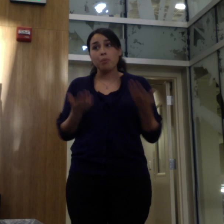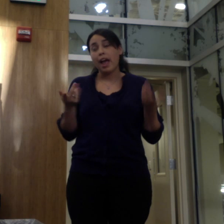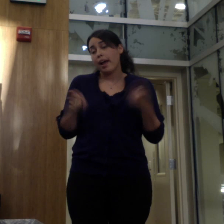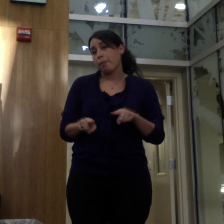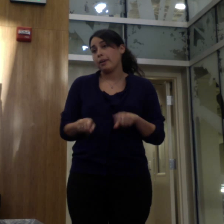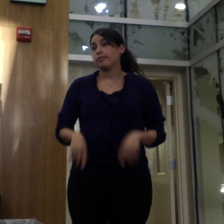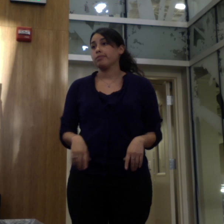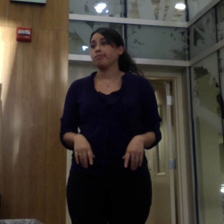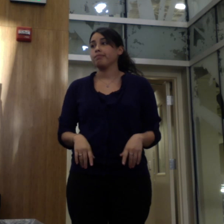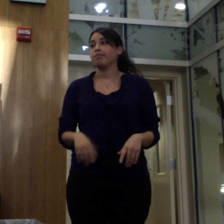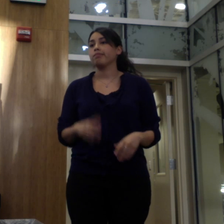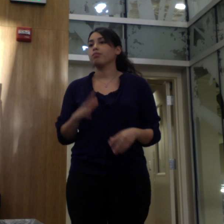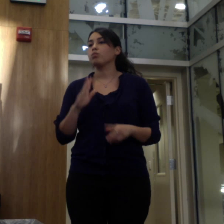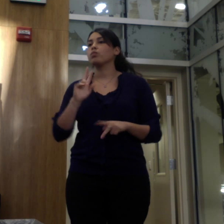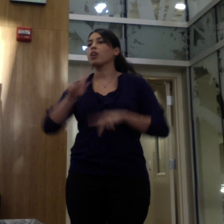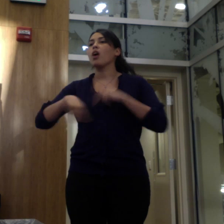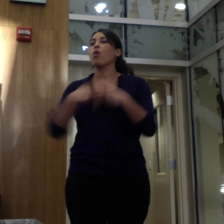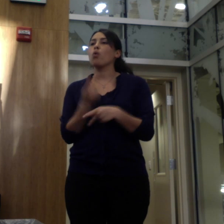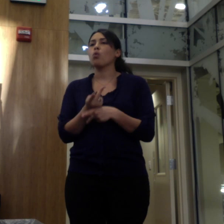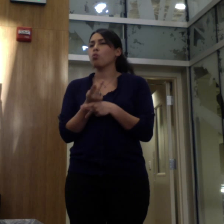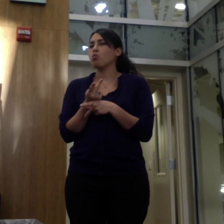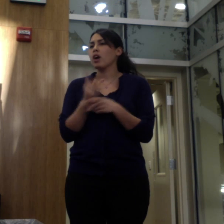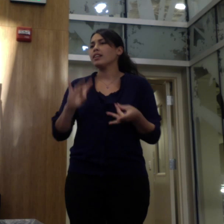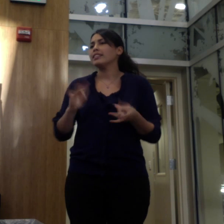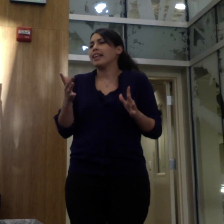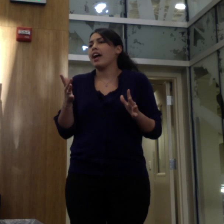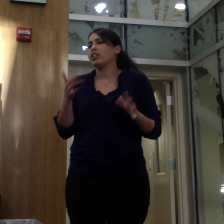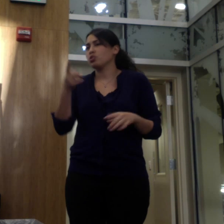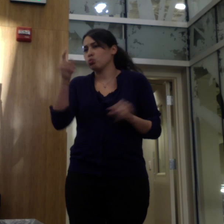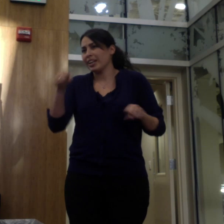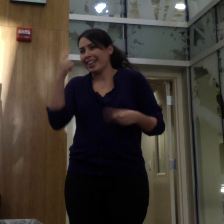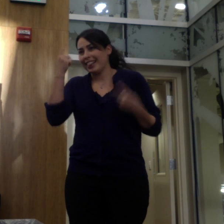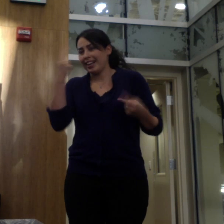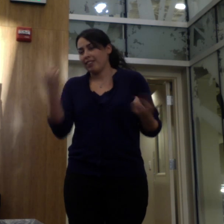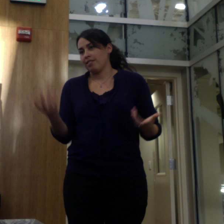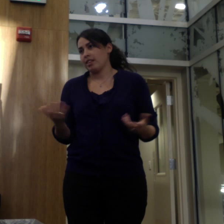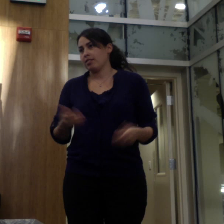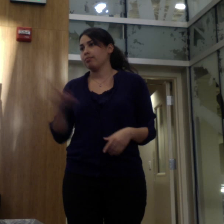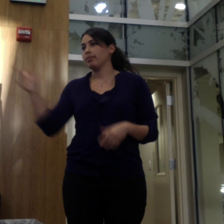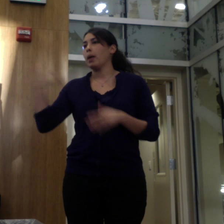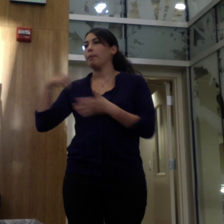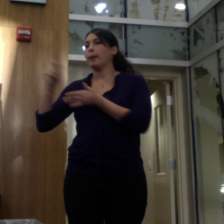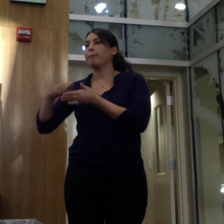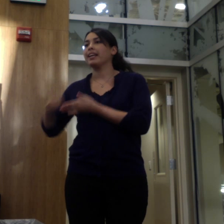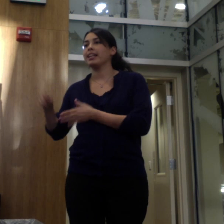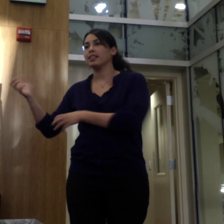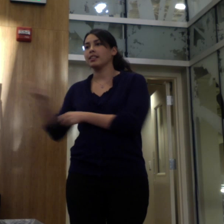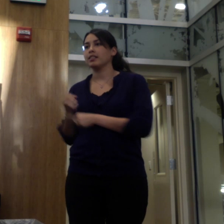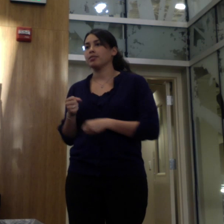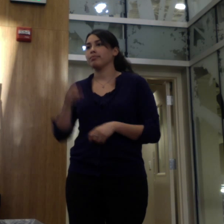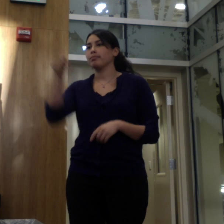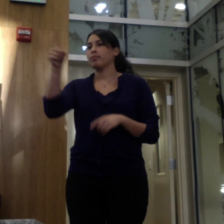happen. What types of disasters could you think of? Give me my pen.